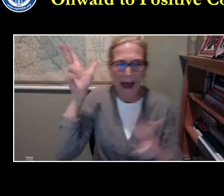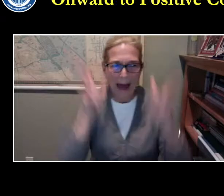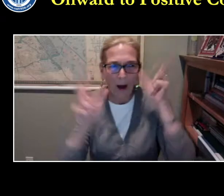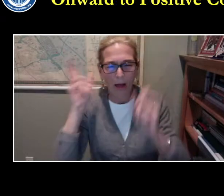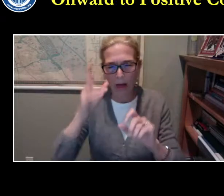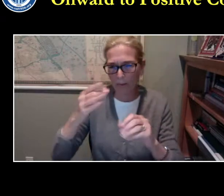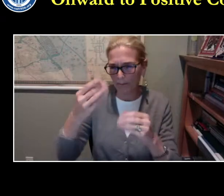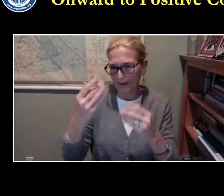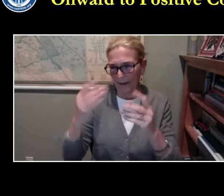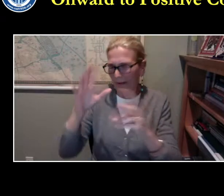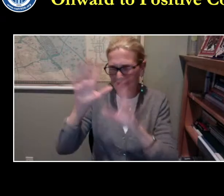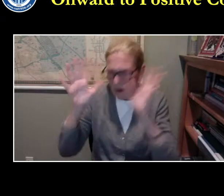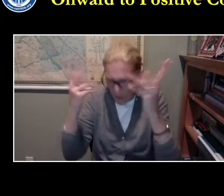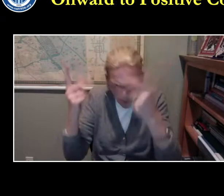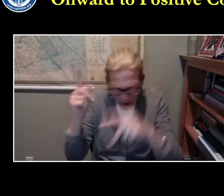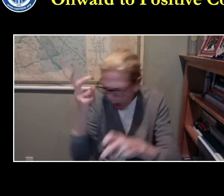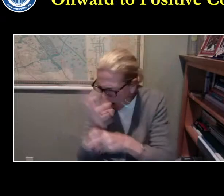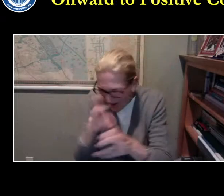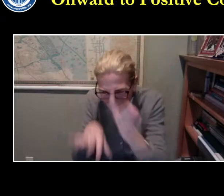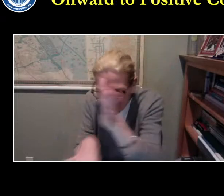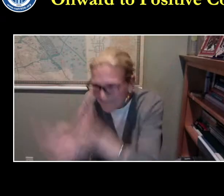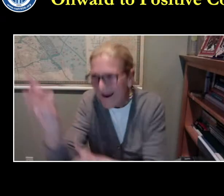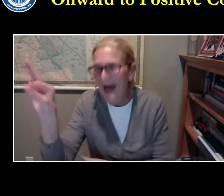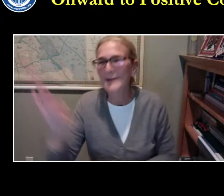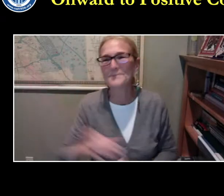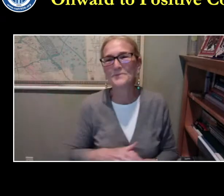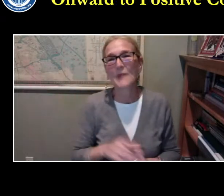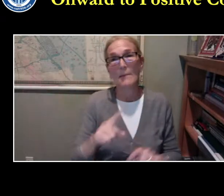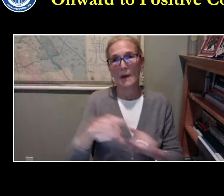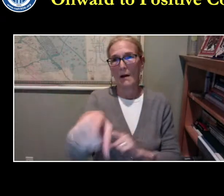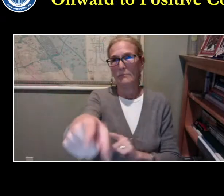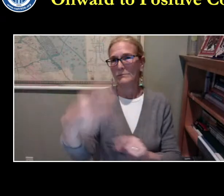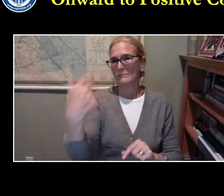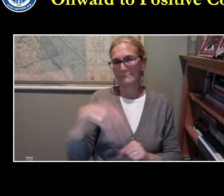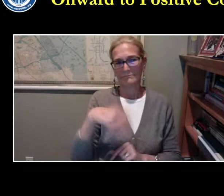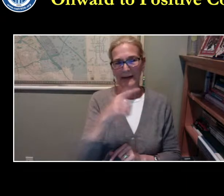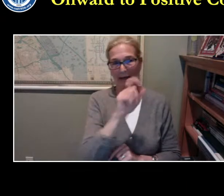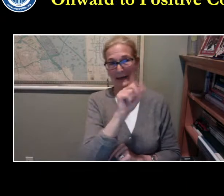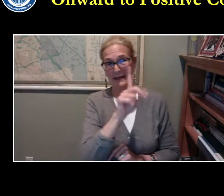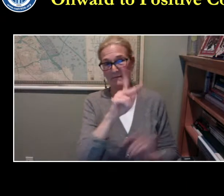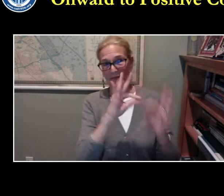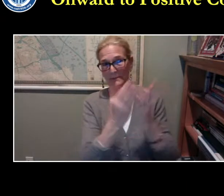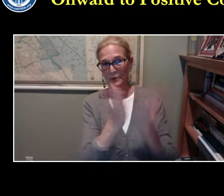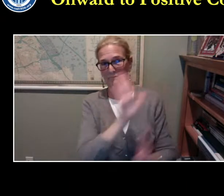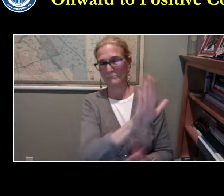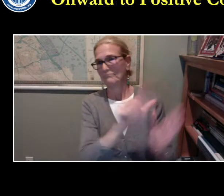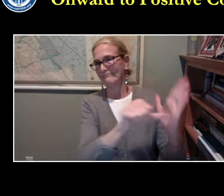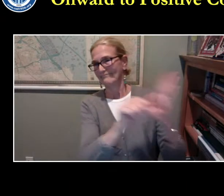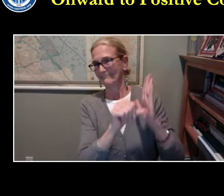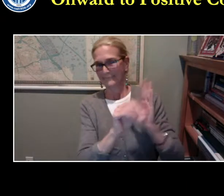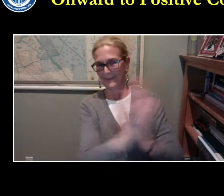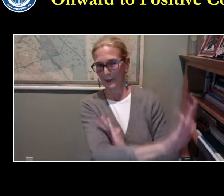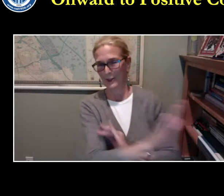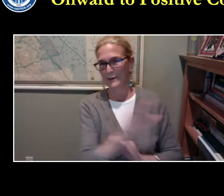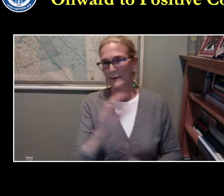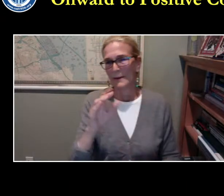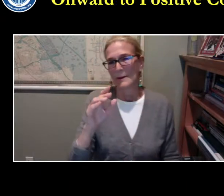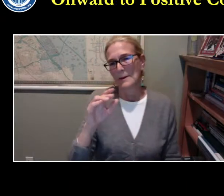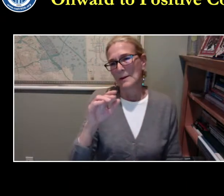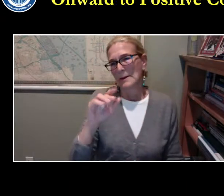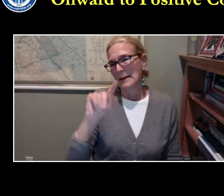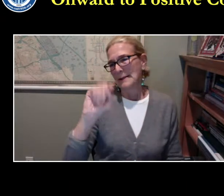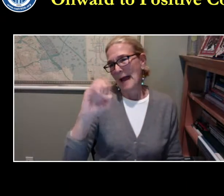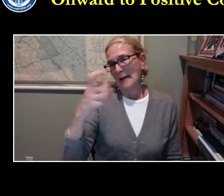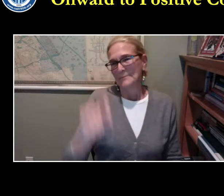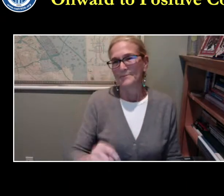opposed to this huge emphasis on hearing and this overshadowing of focus on hearing.